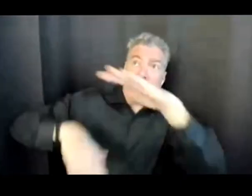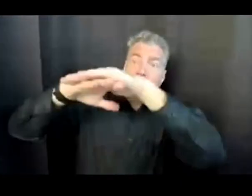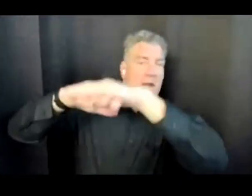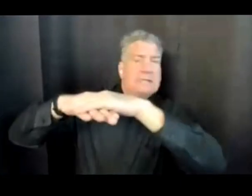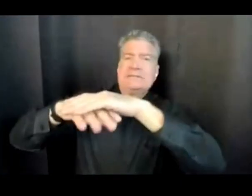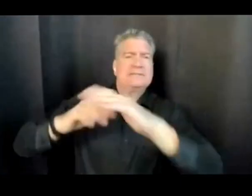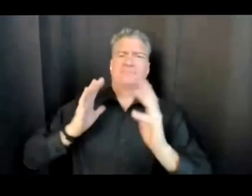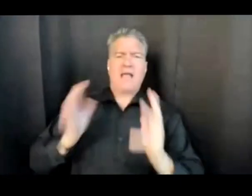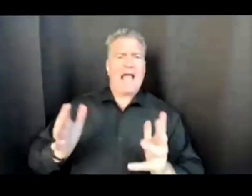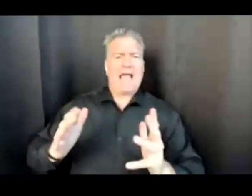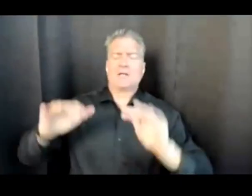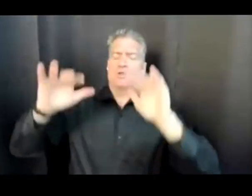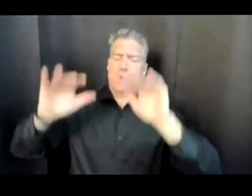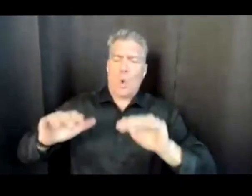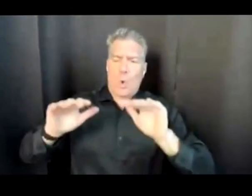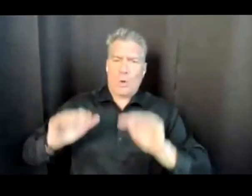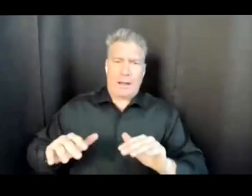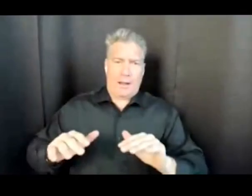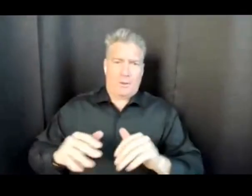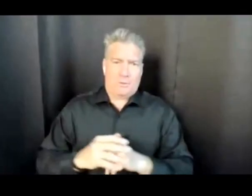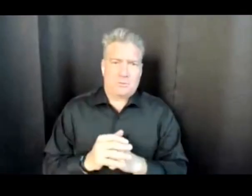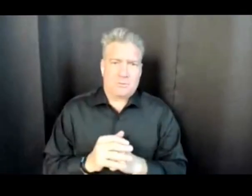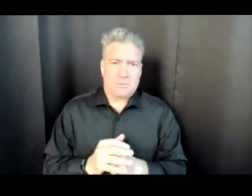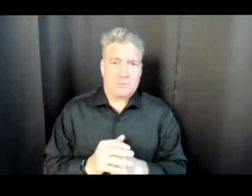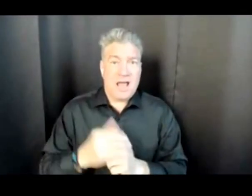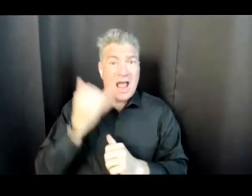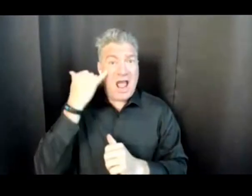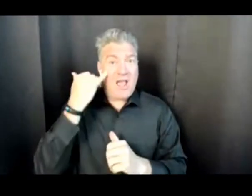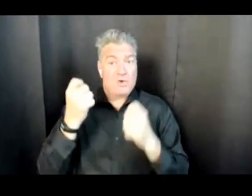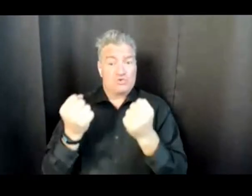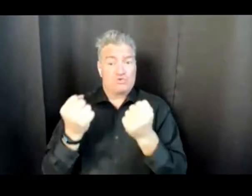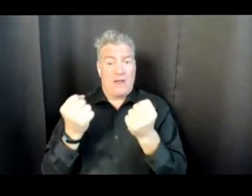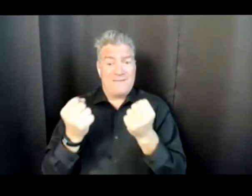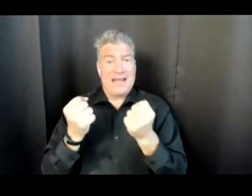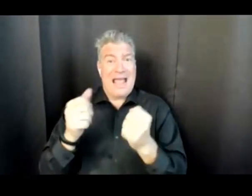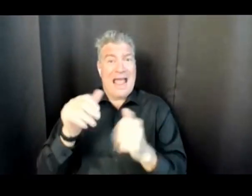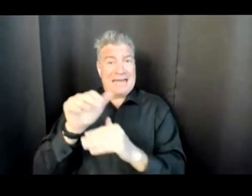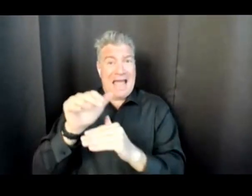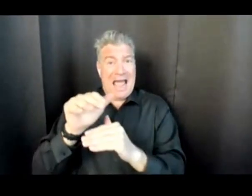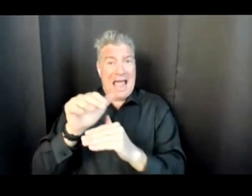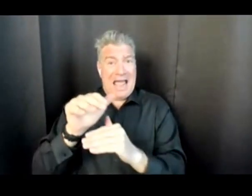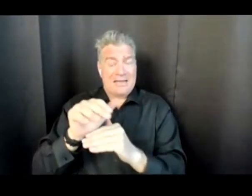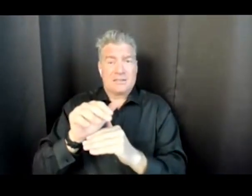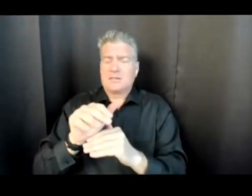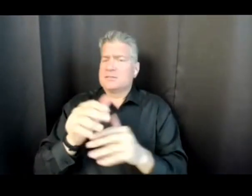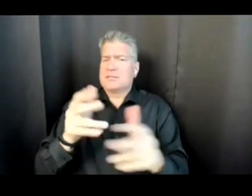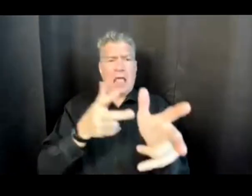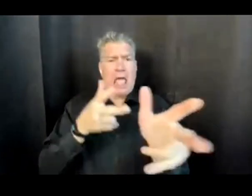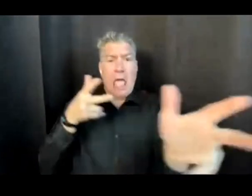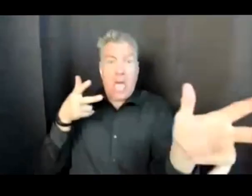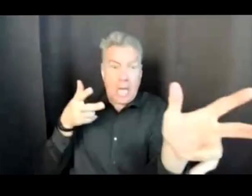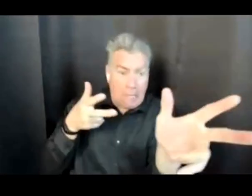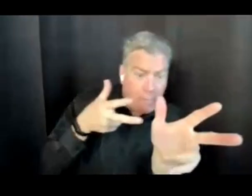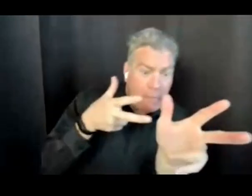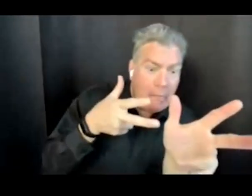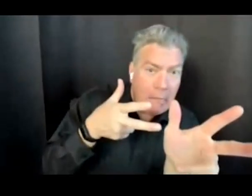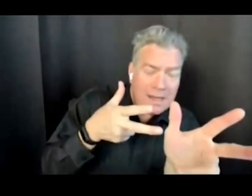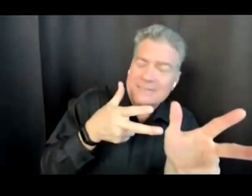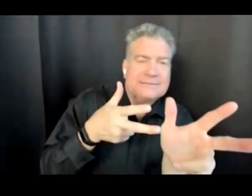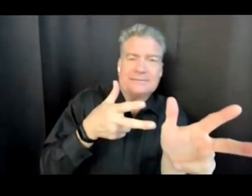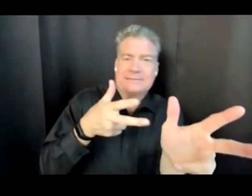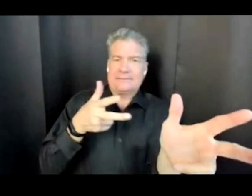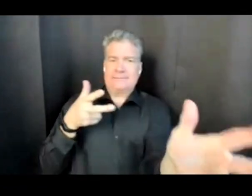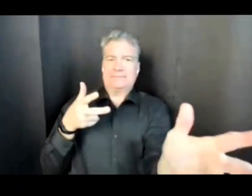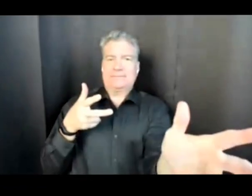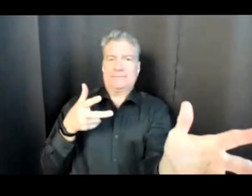Also, remember, if you're driving on ice, don't use cruise control and add extra space in between your car and the vehicles in front of you and to the side. We